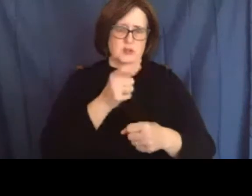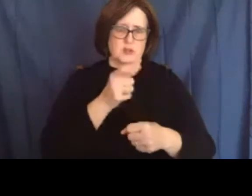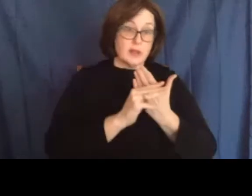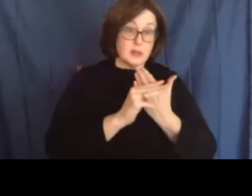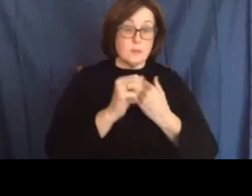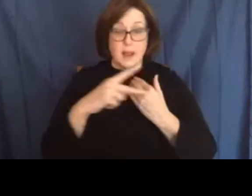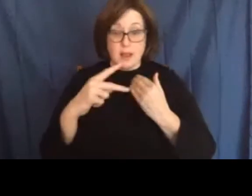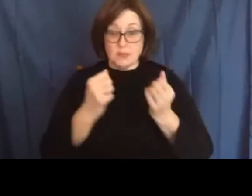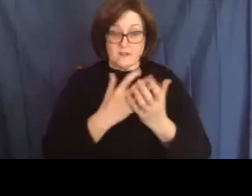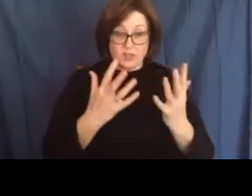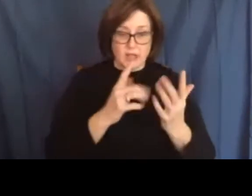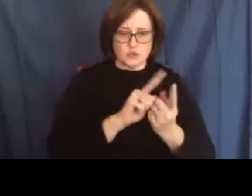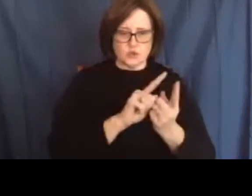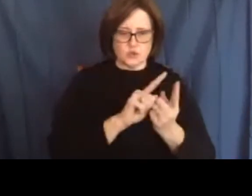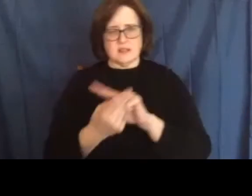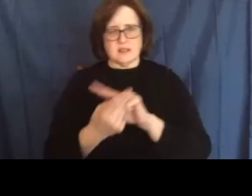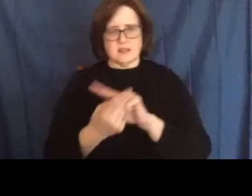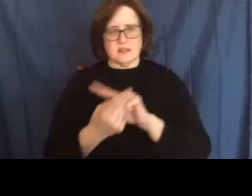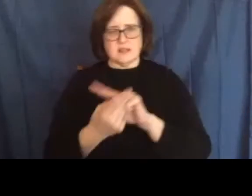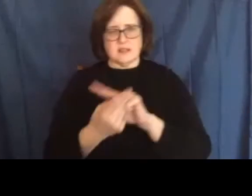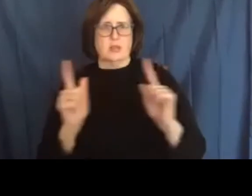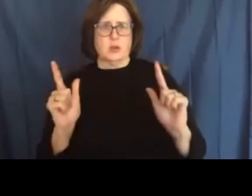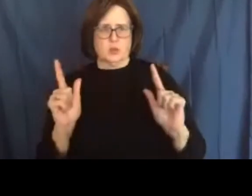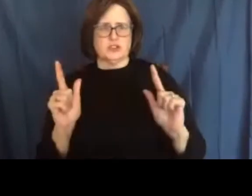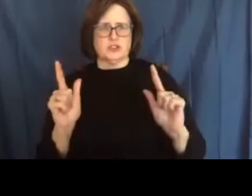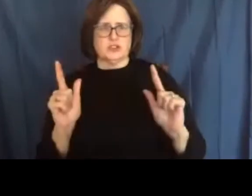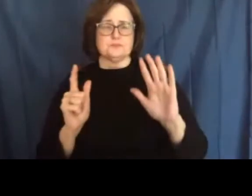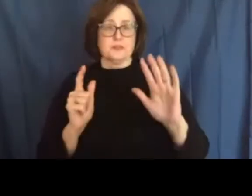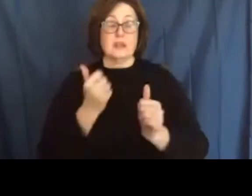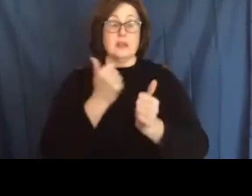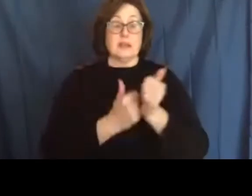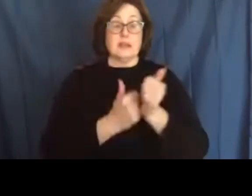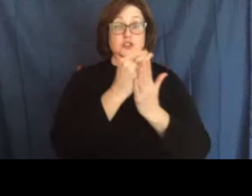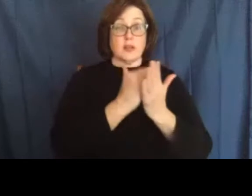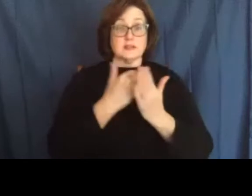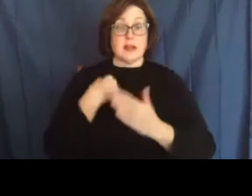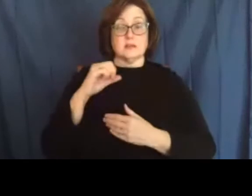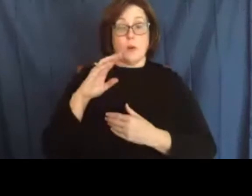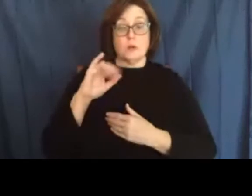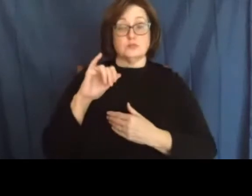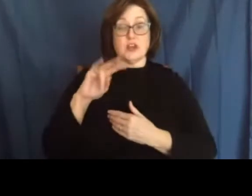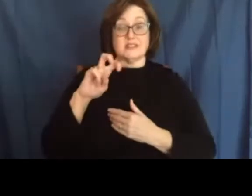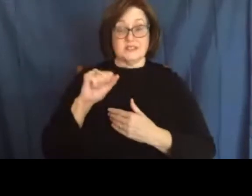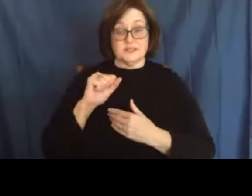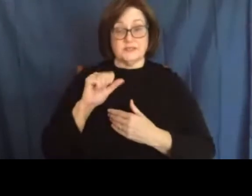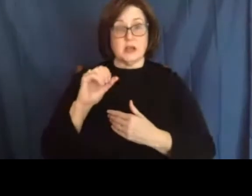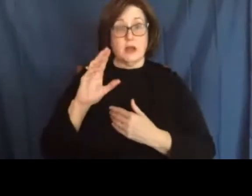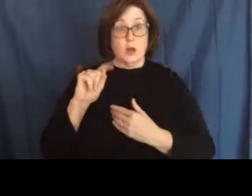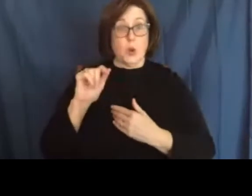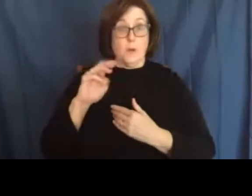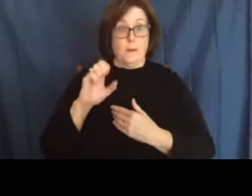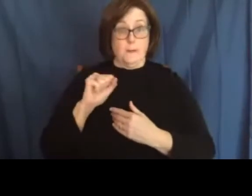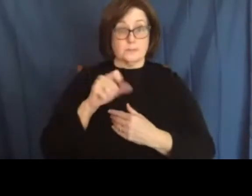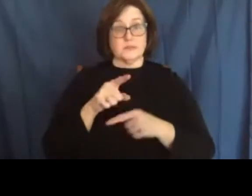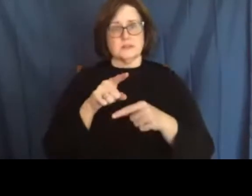be translated. So you'll see every lesson has objectives and outcomes. It gives you any resources you need, links to